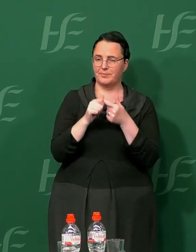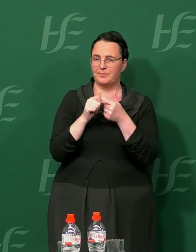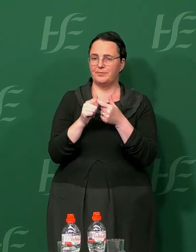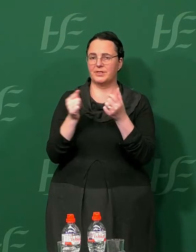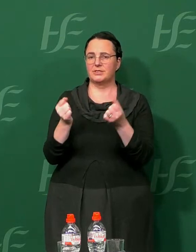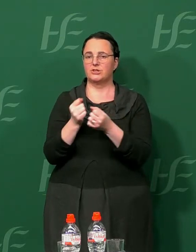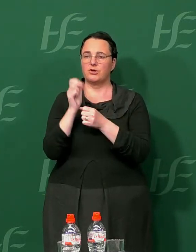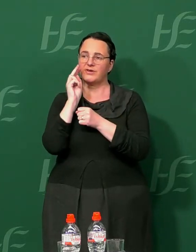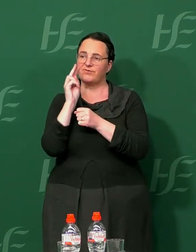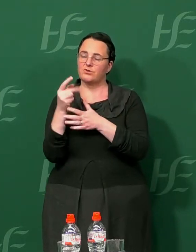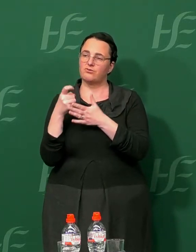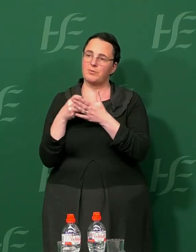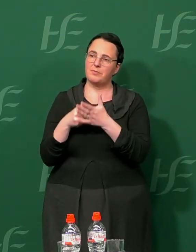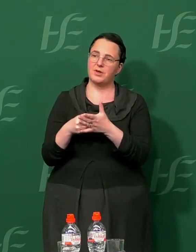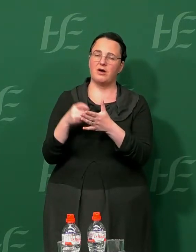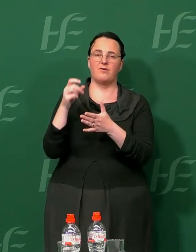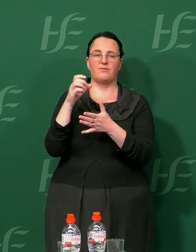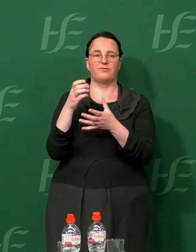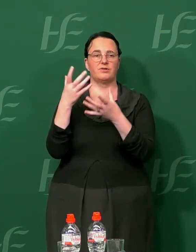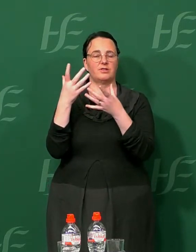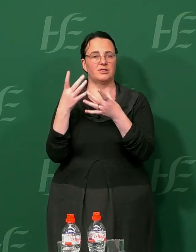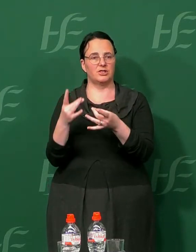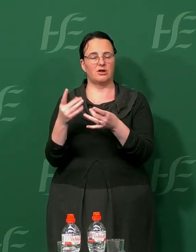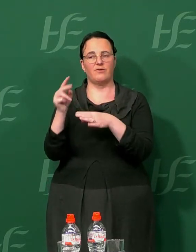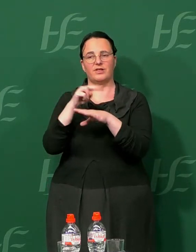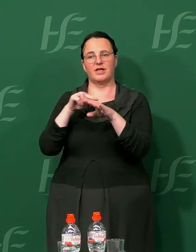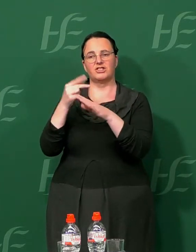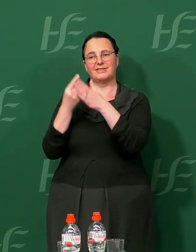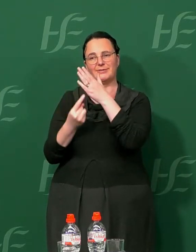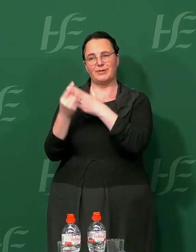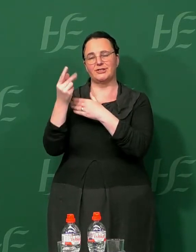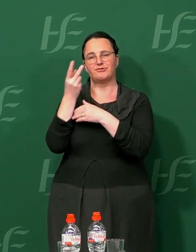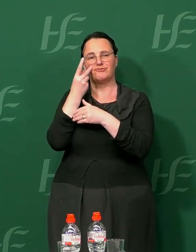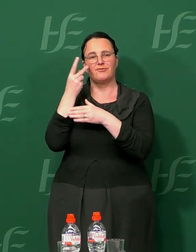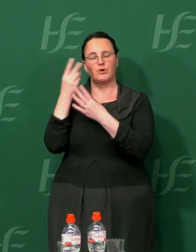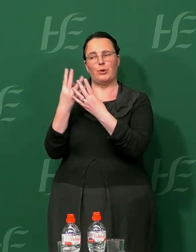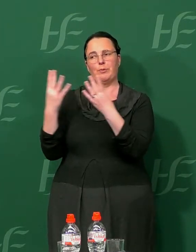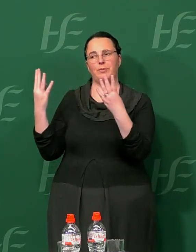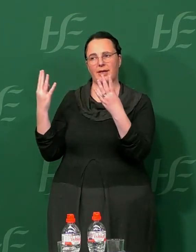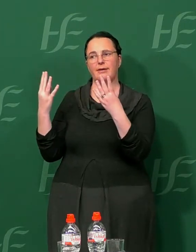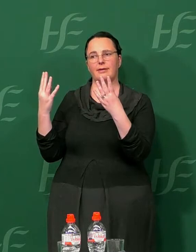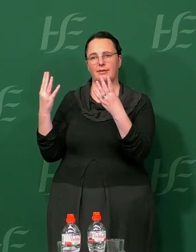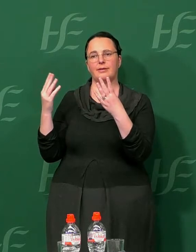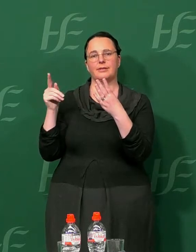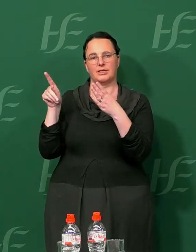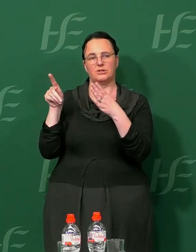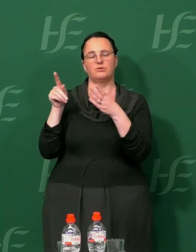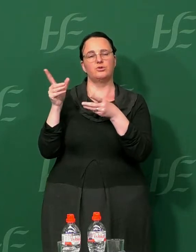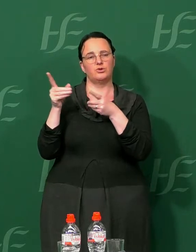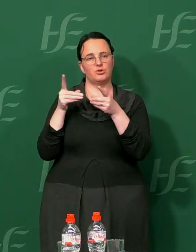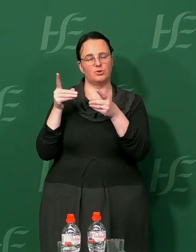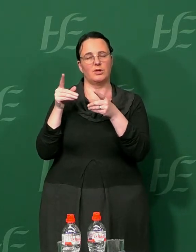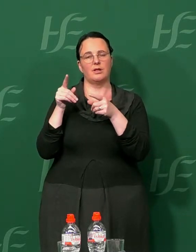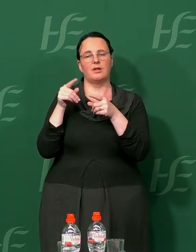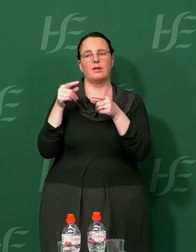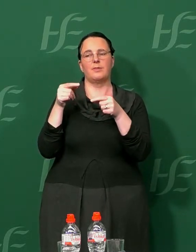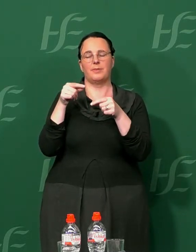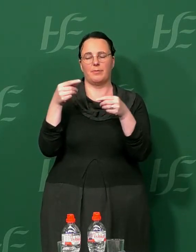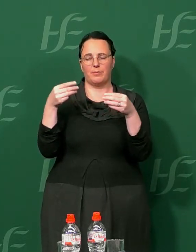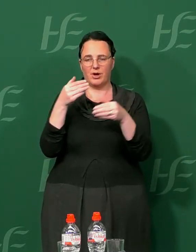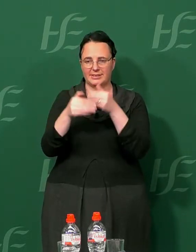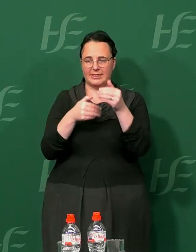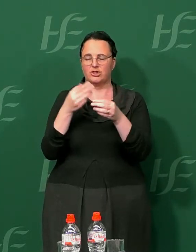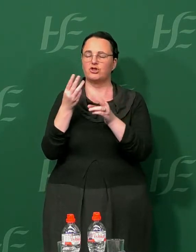and recommendation of the chair of that national independent review panel that that's the way they went into the process, and that's what should be protected to a